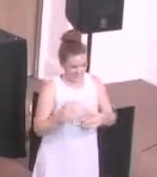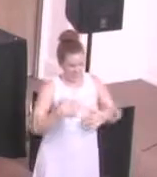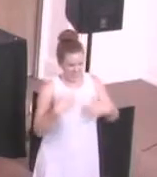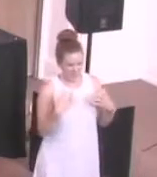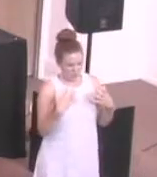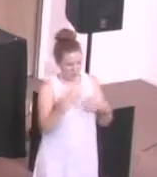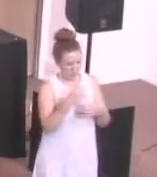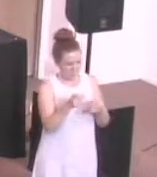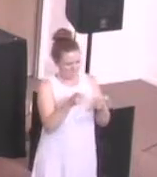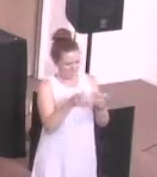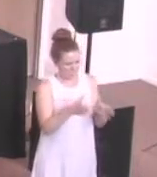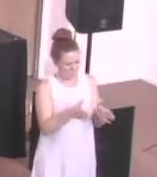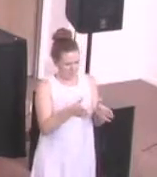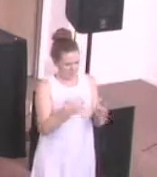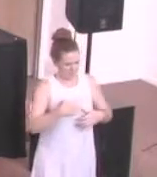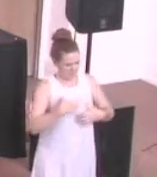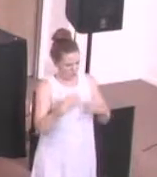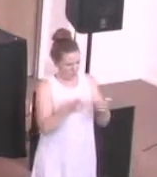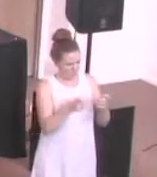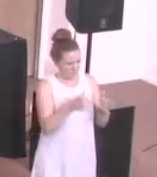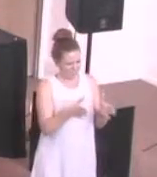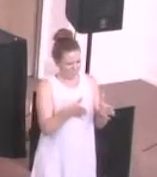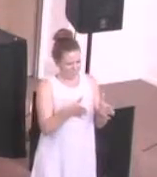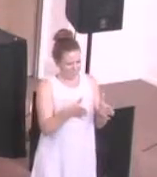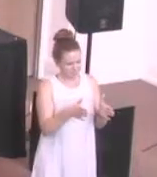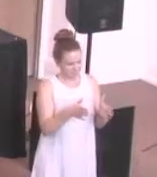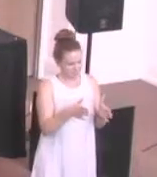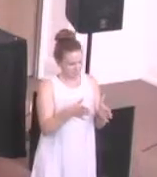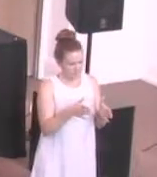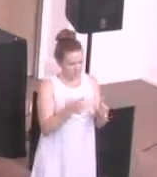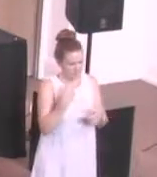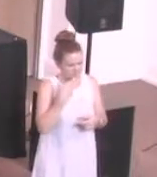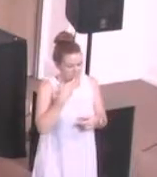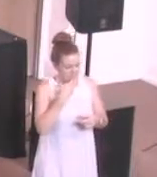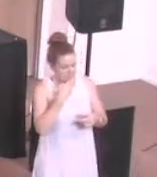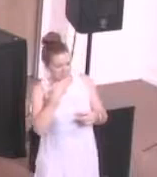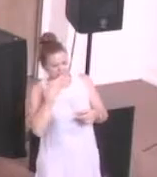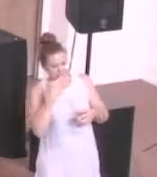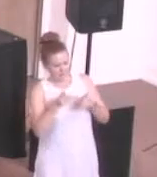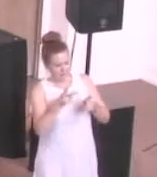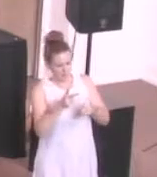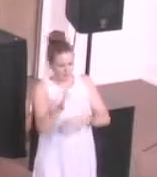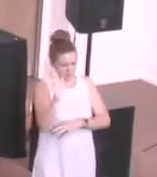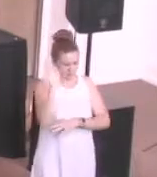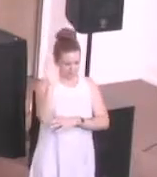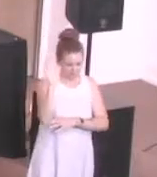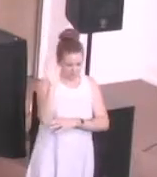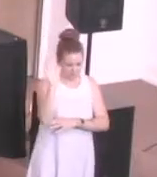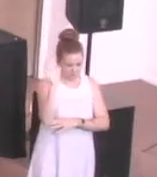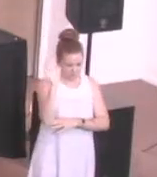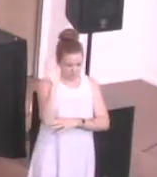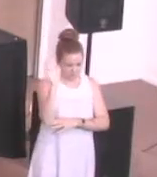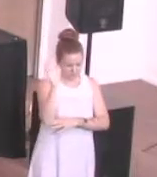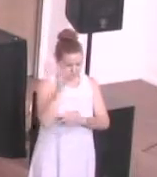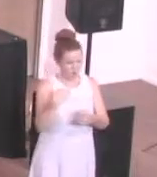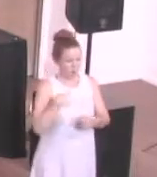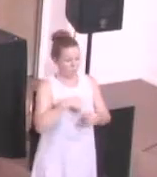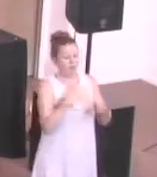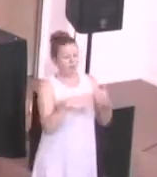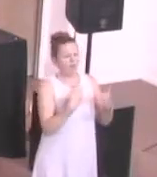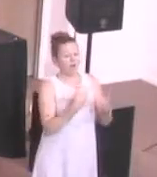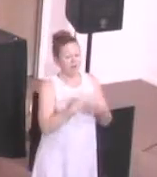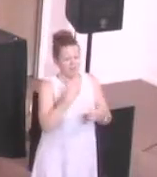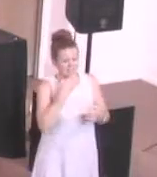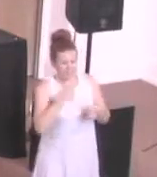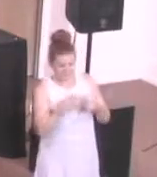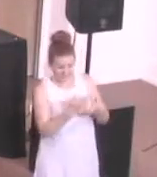know. Anybody addicted in here? Now, if you don't all raise your hand, we're all addicted to something. We should be addicted